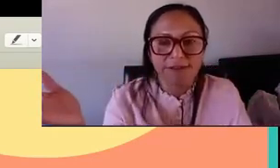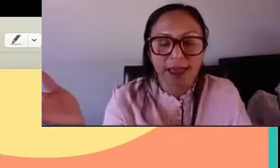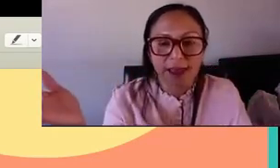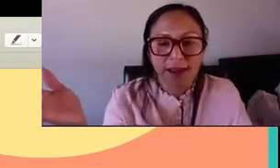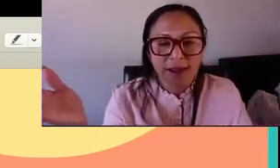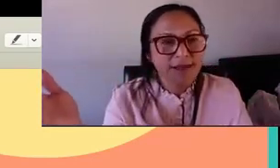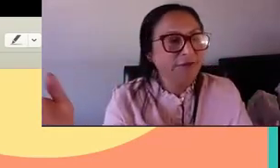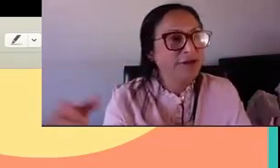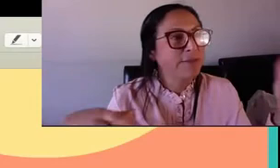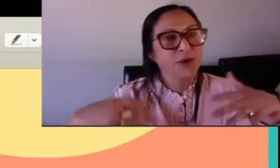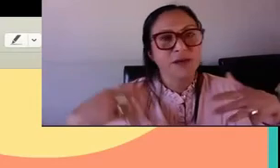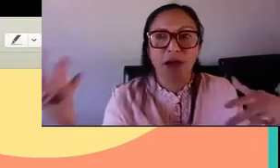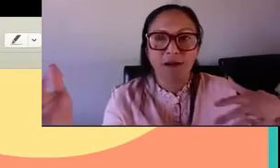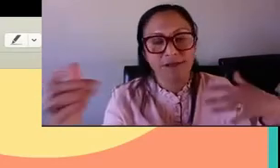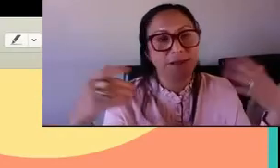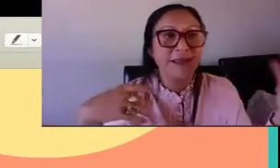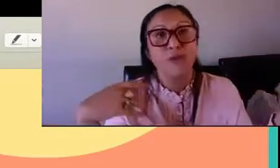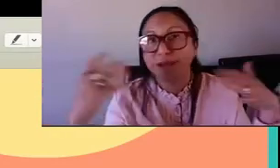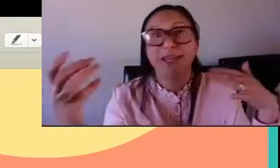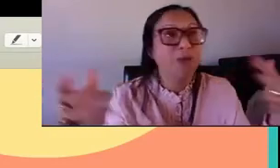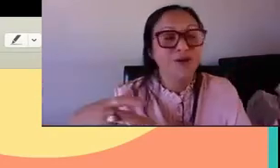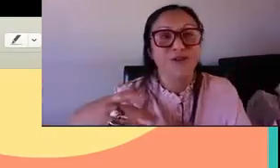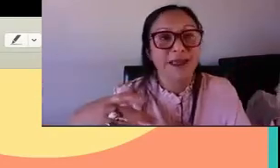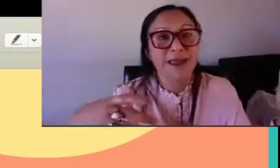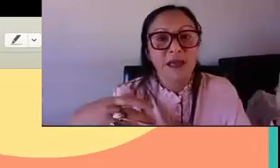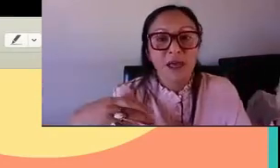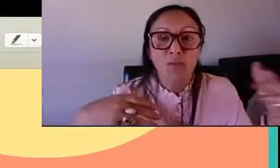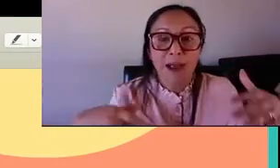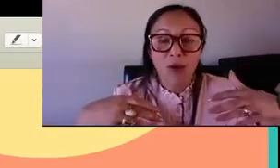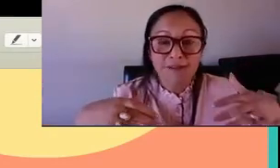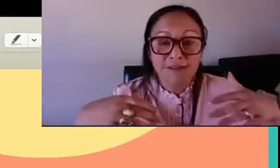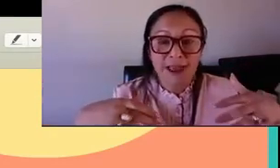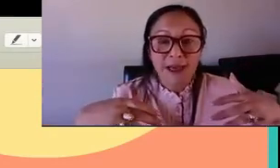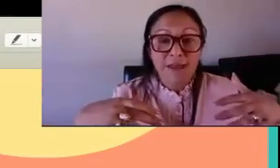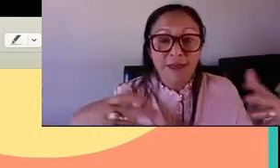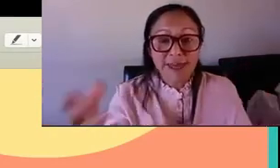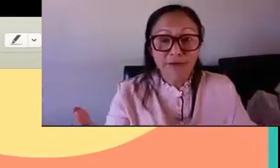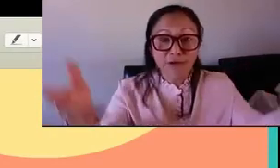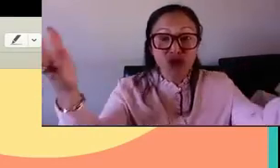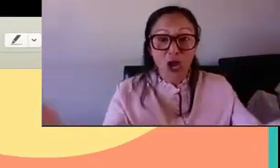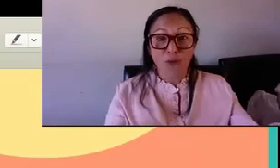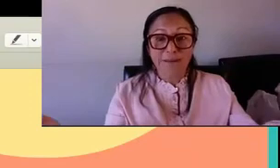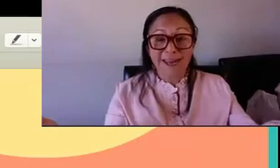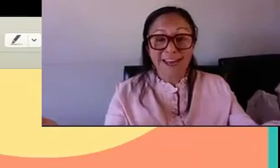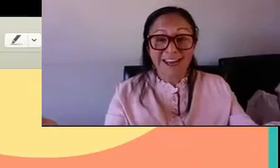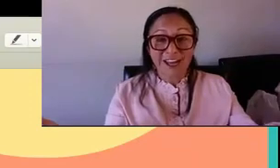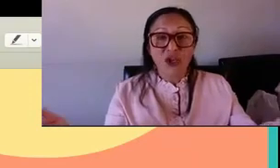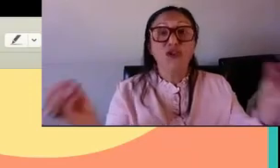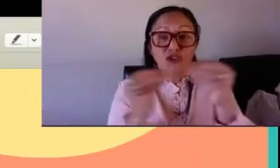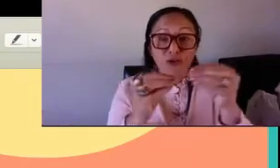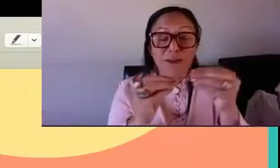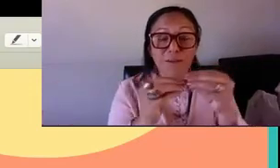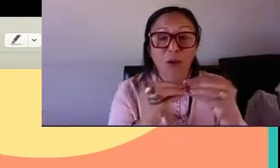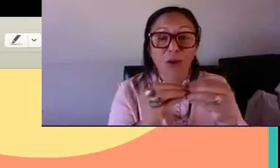to say for example, you can talk to them and they really get what you're saying, you might want to say, "Thank you for showing me.